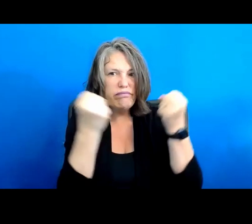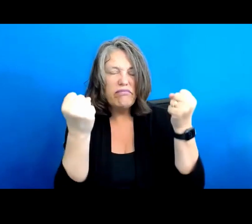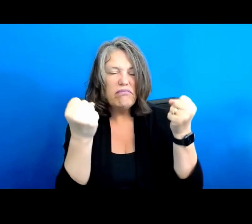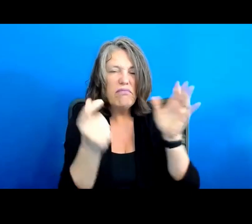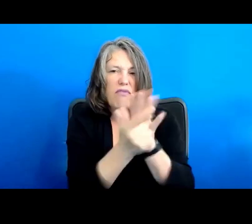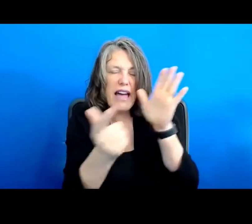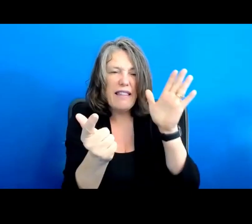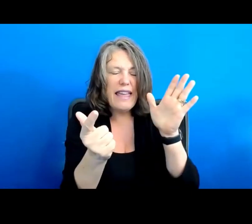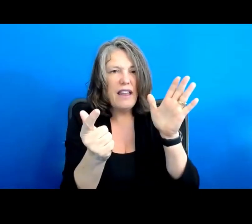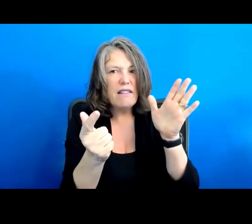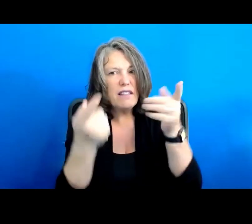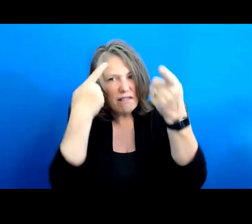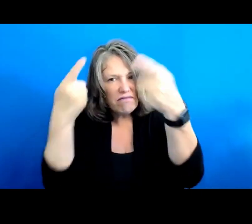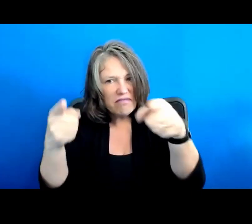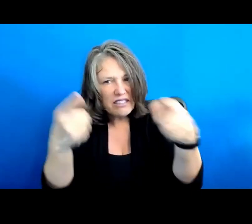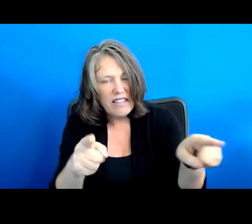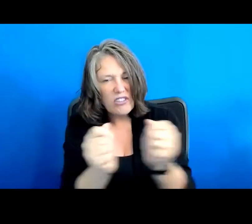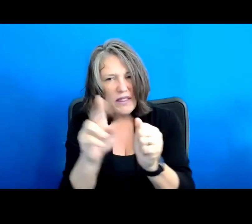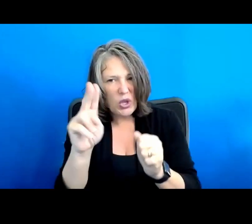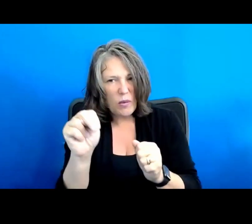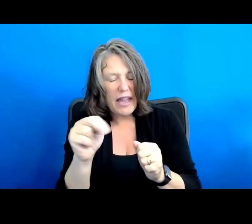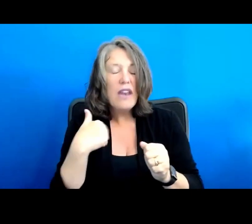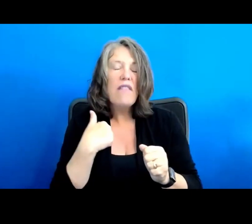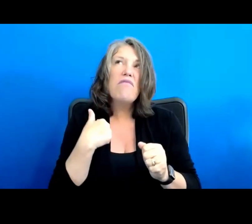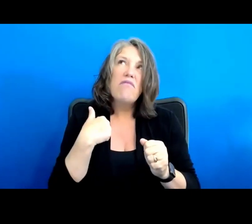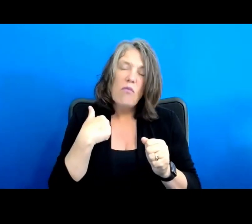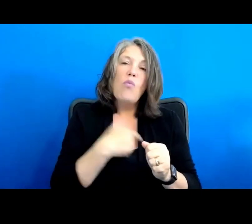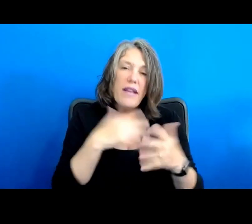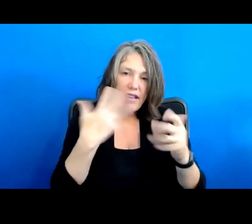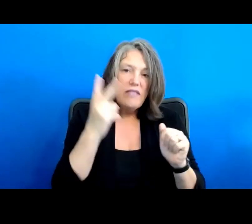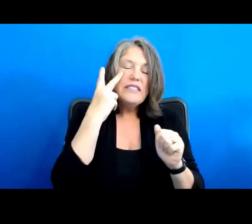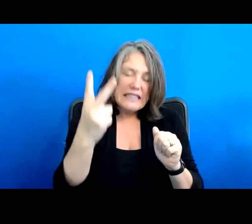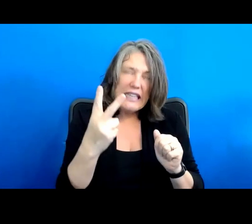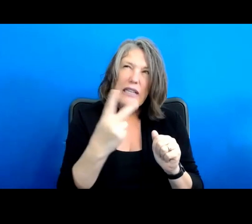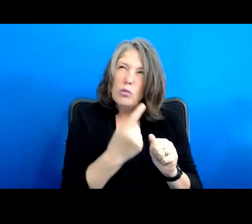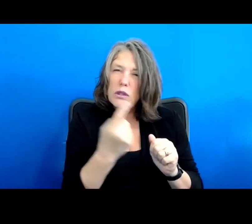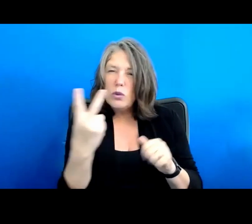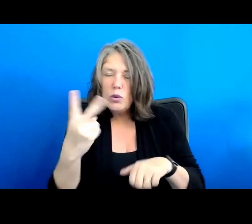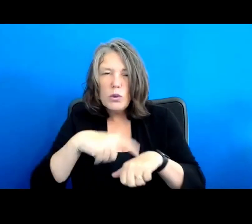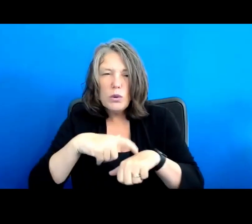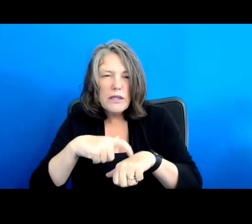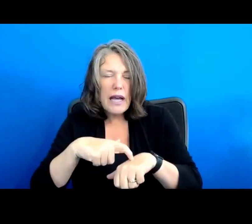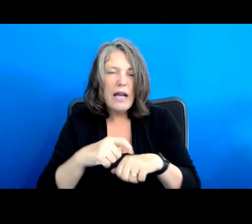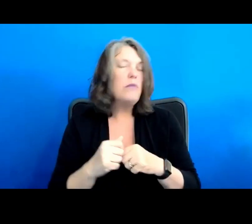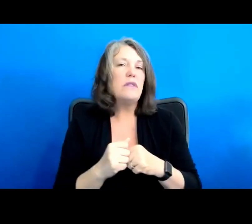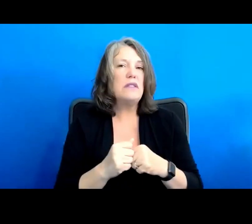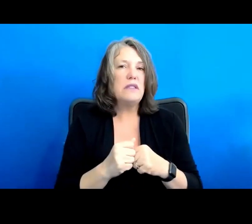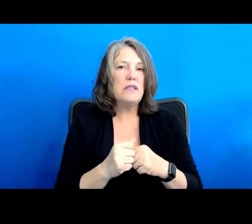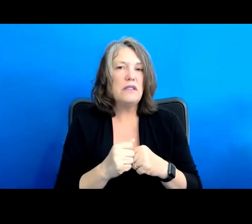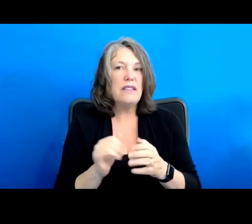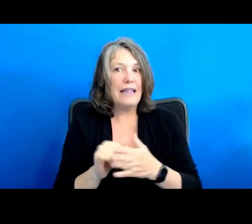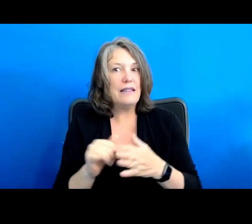had that on 1 or 2 occasions. The one that's public, because we're beyond the 3-month